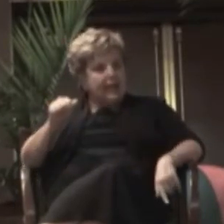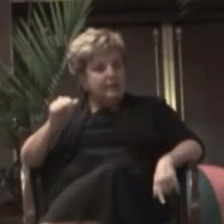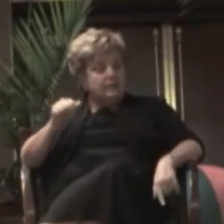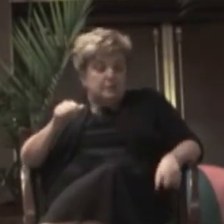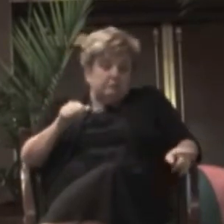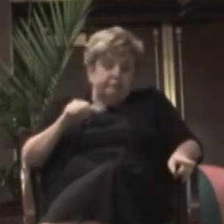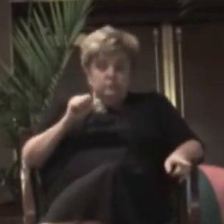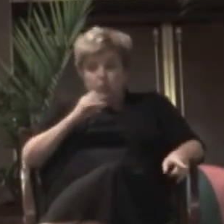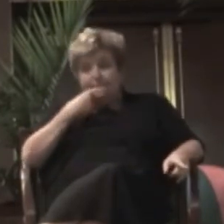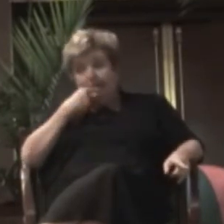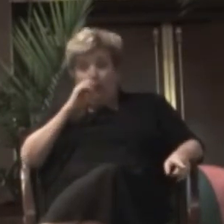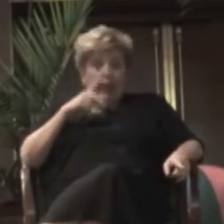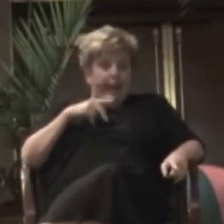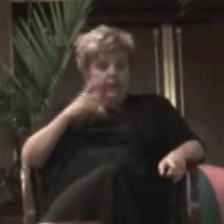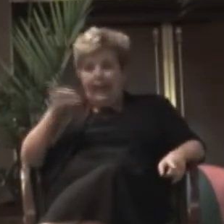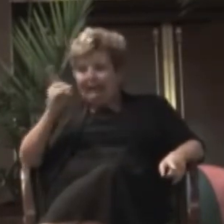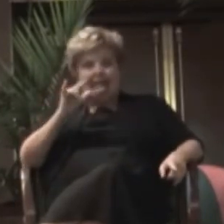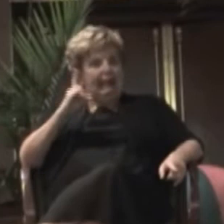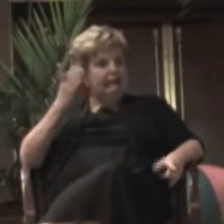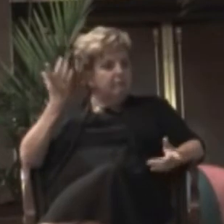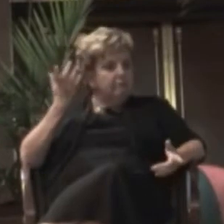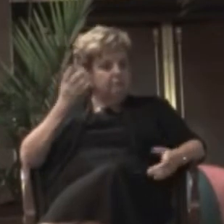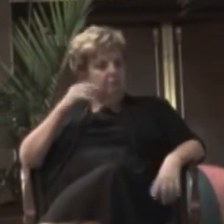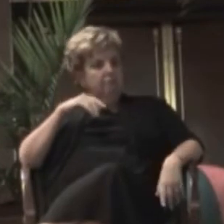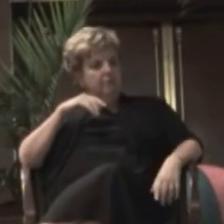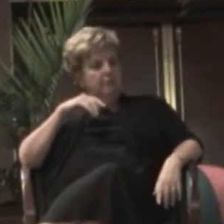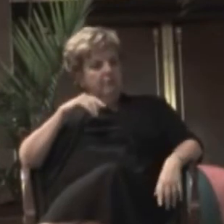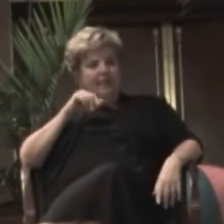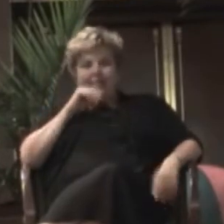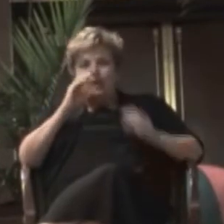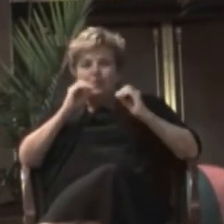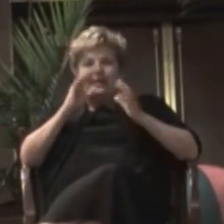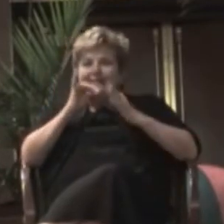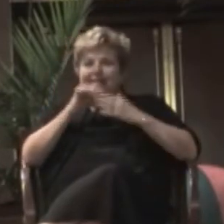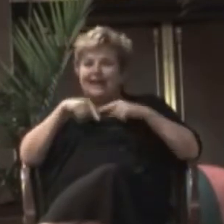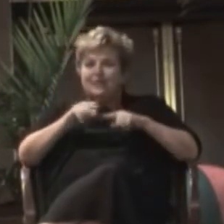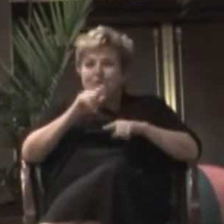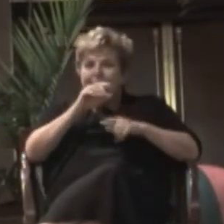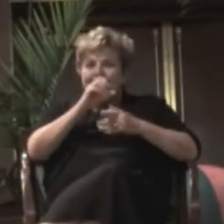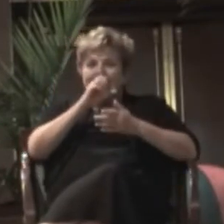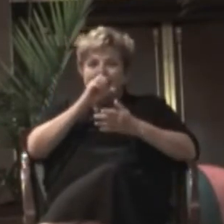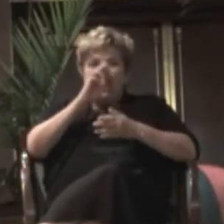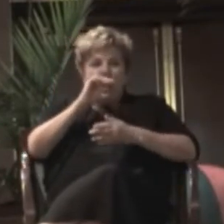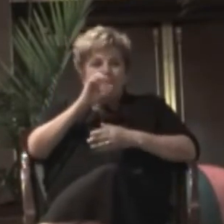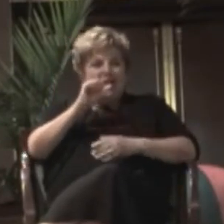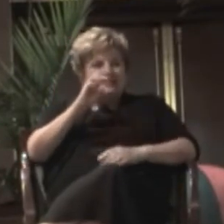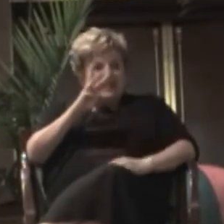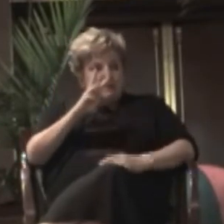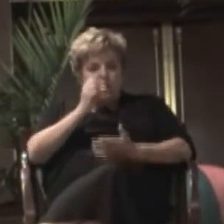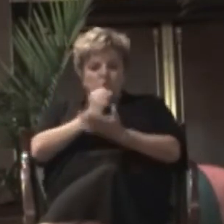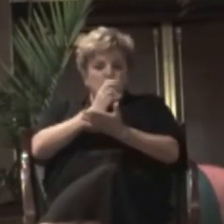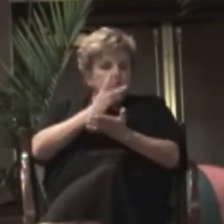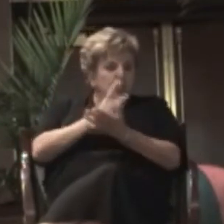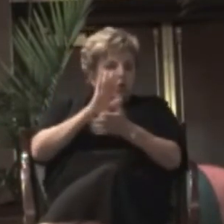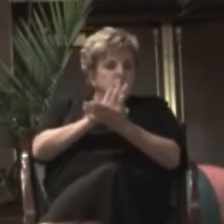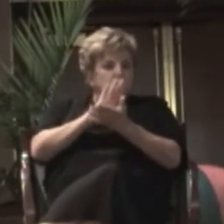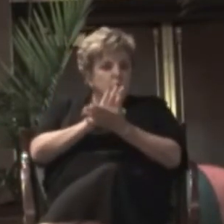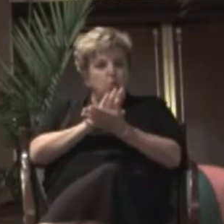Amazing. You know, they don't teach that in social work school, or MSW, or psychology, or medicine, for that matter. My son's